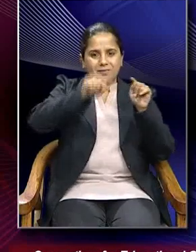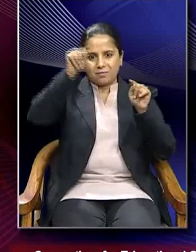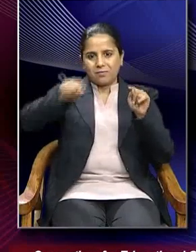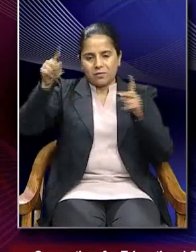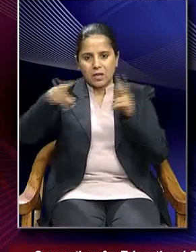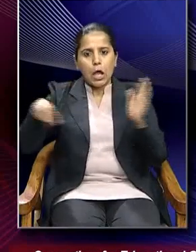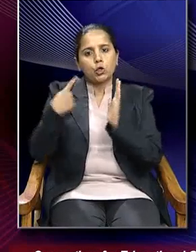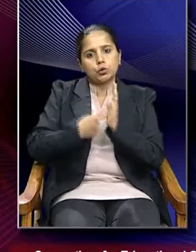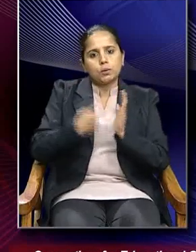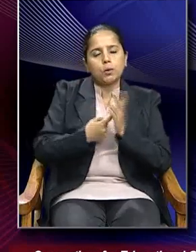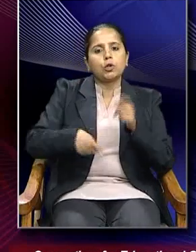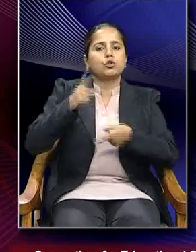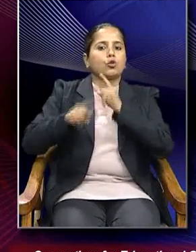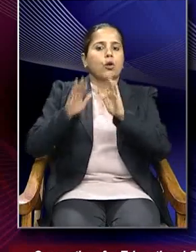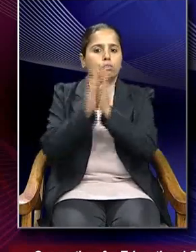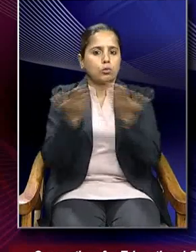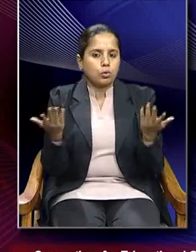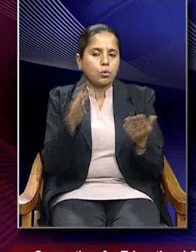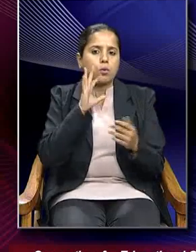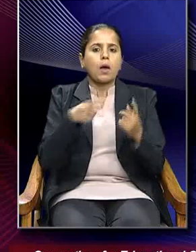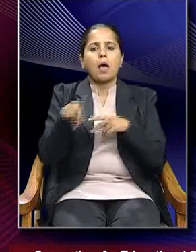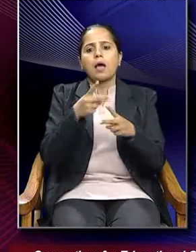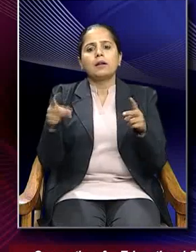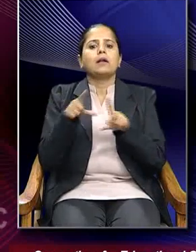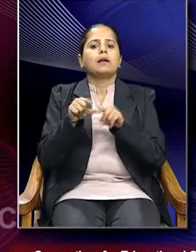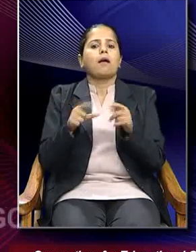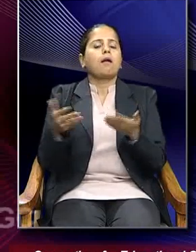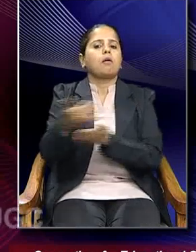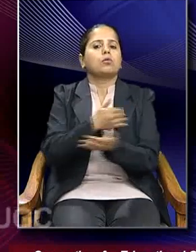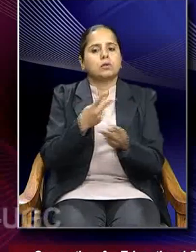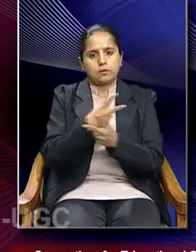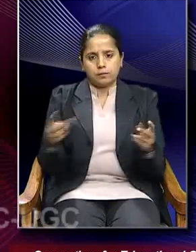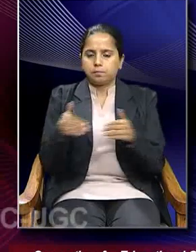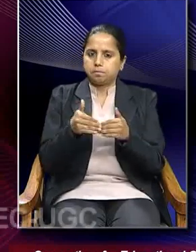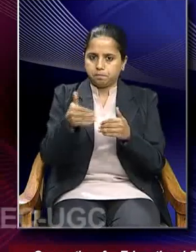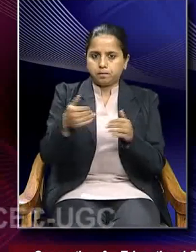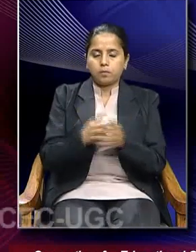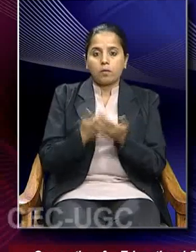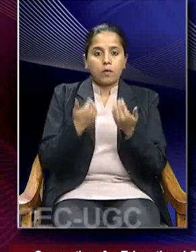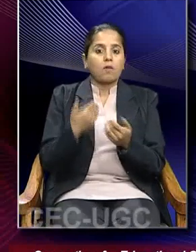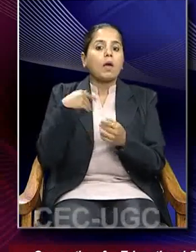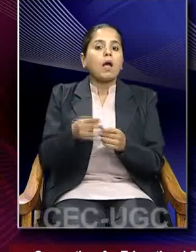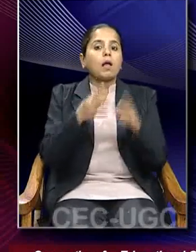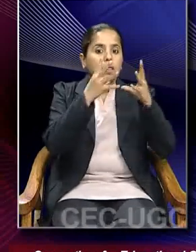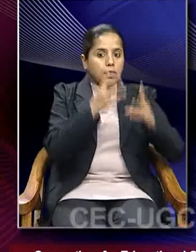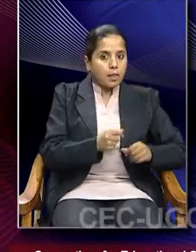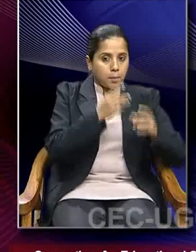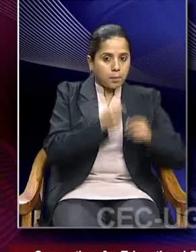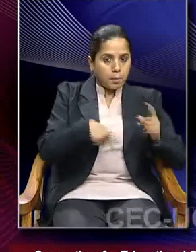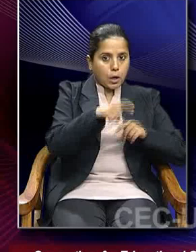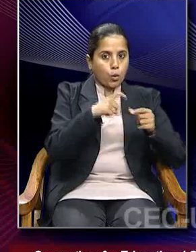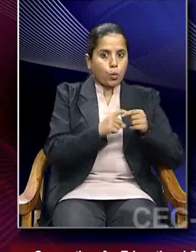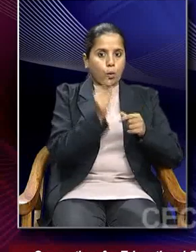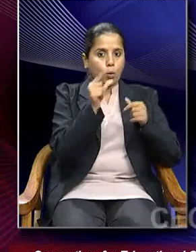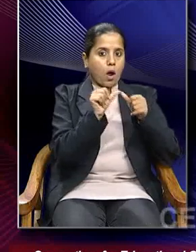reports, historical book, archival data, and so on. Then we have quantitative data and